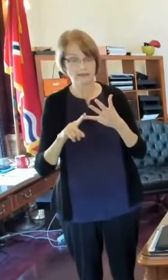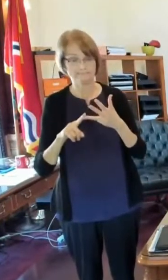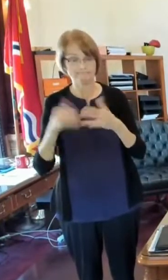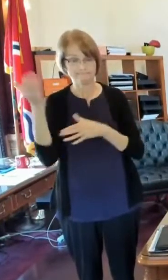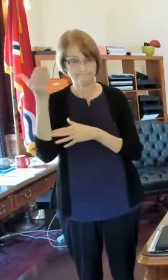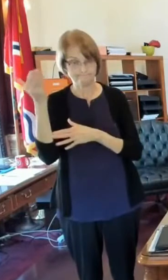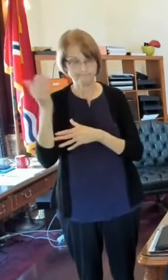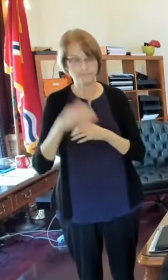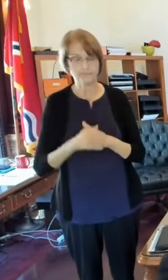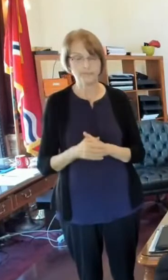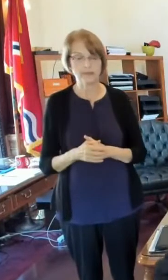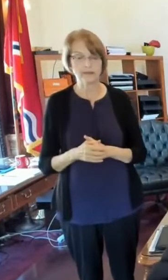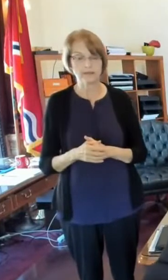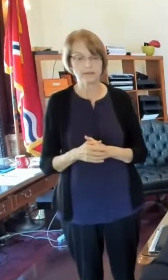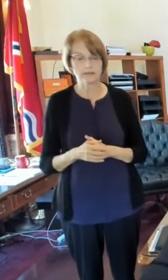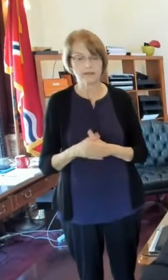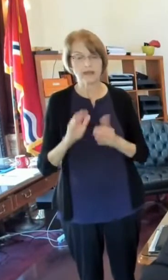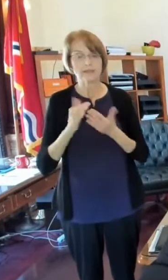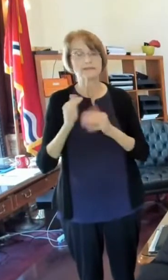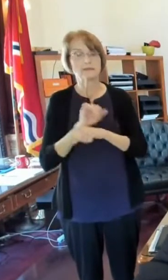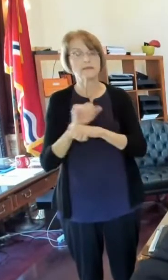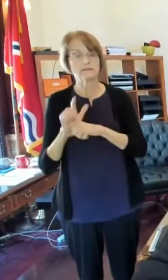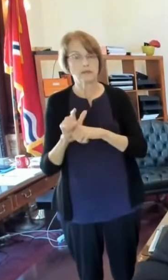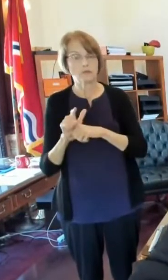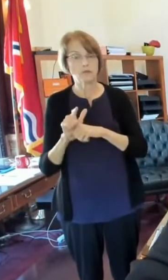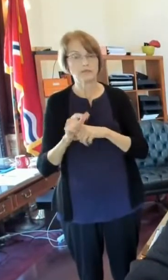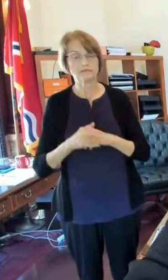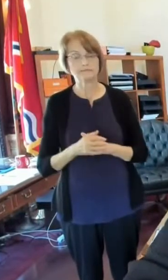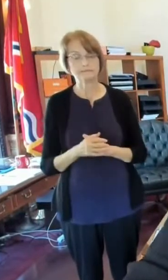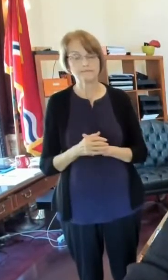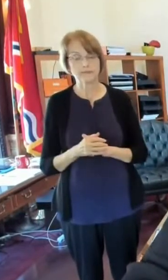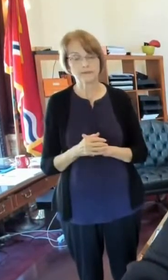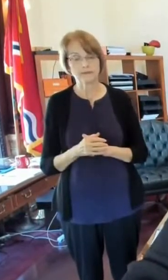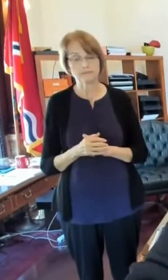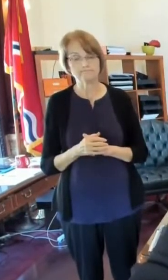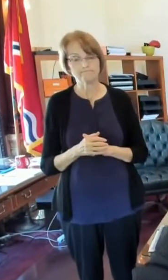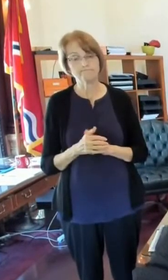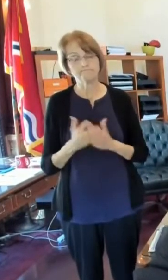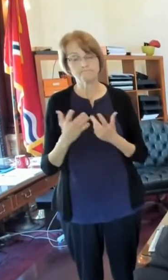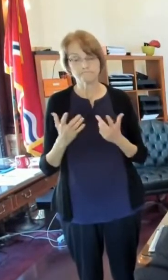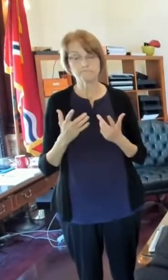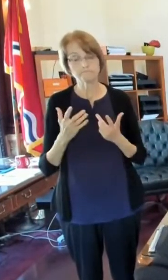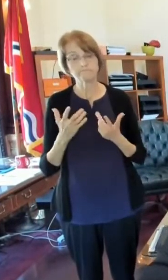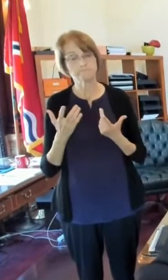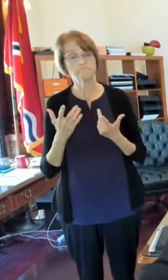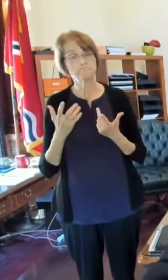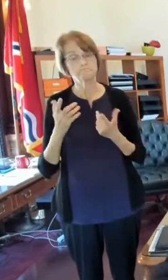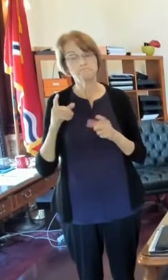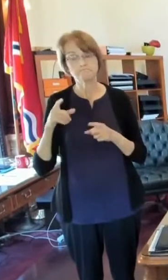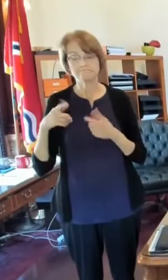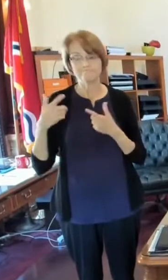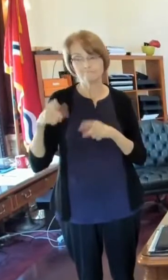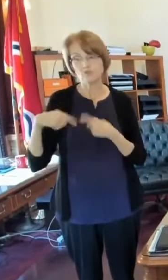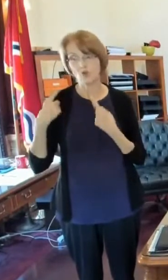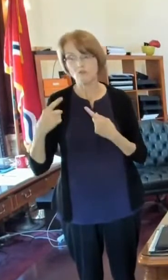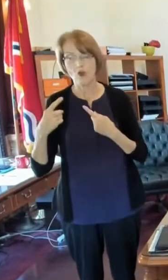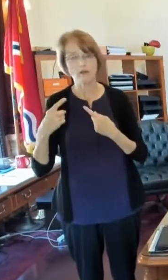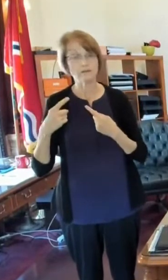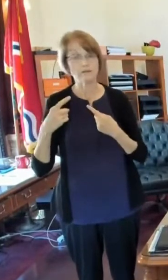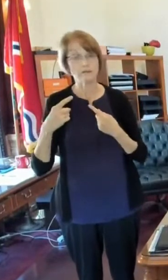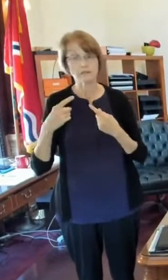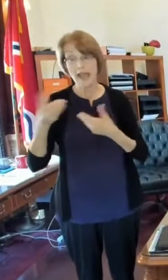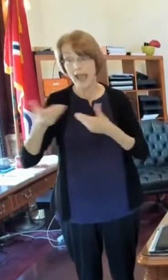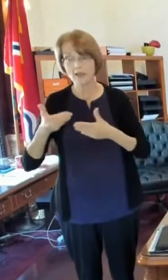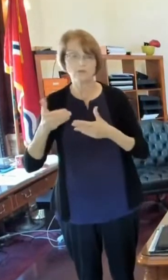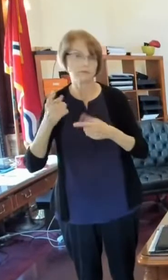that the City of St. Louis, for the most part, we've had a hiring freeze on for a while,